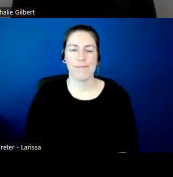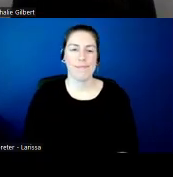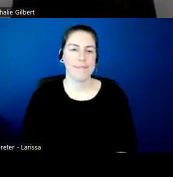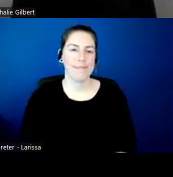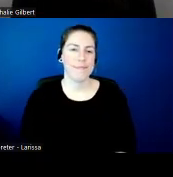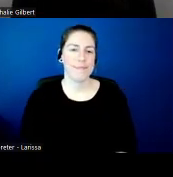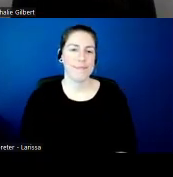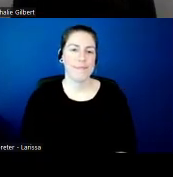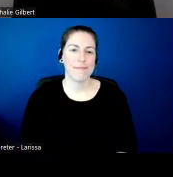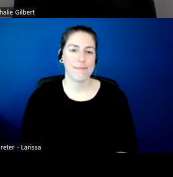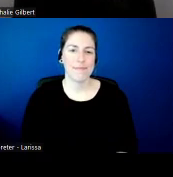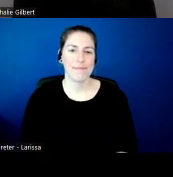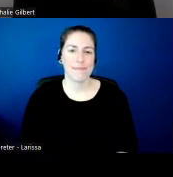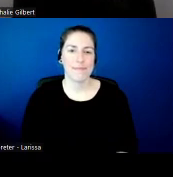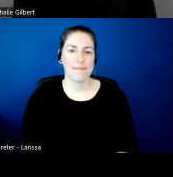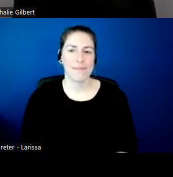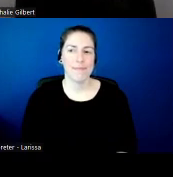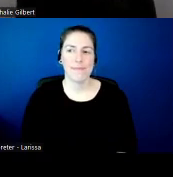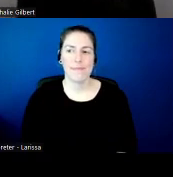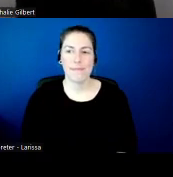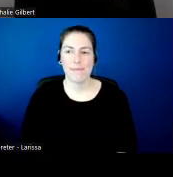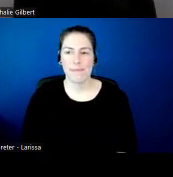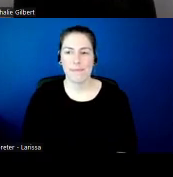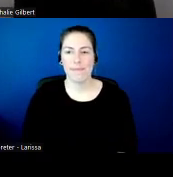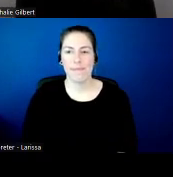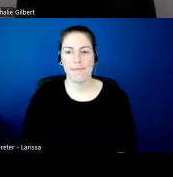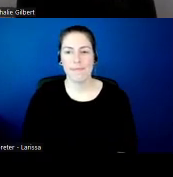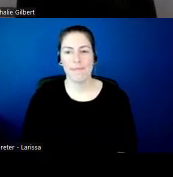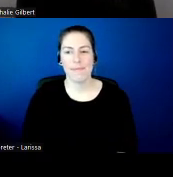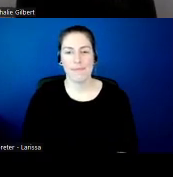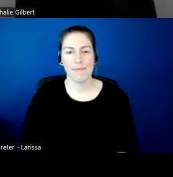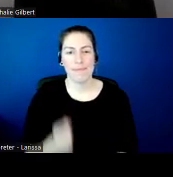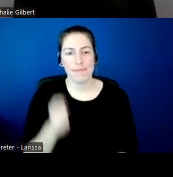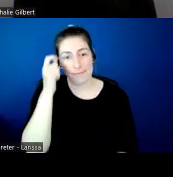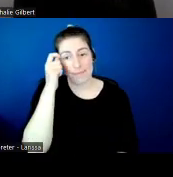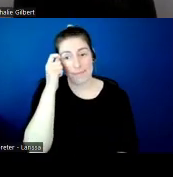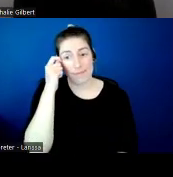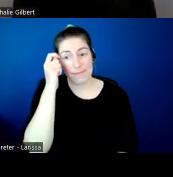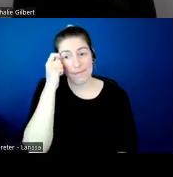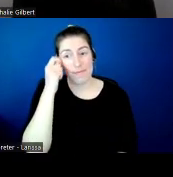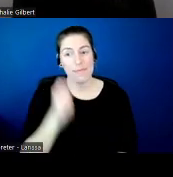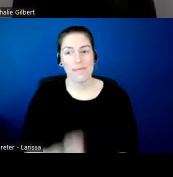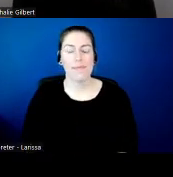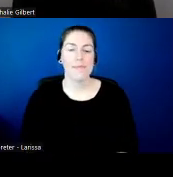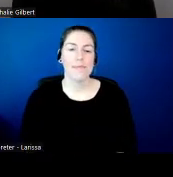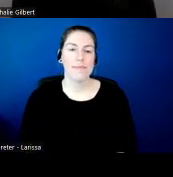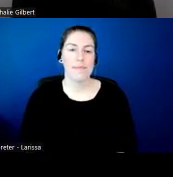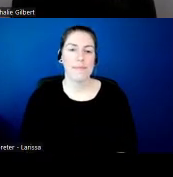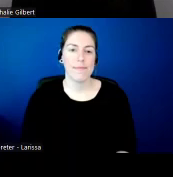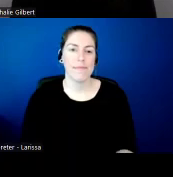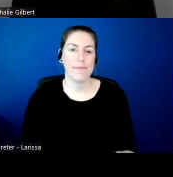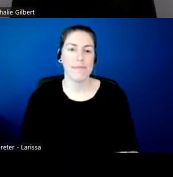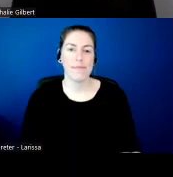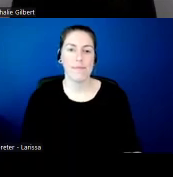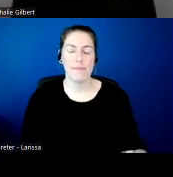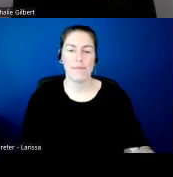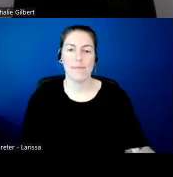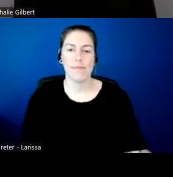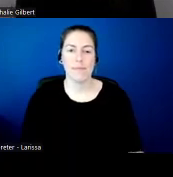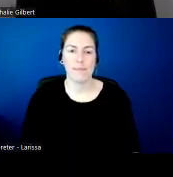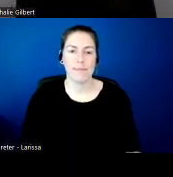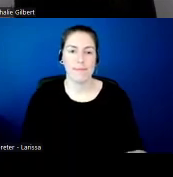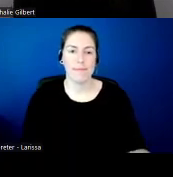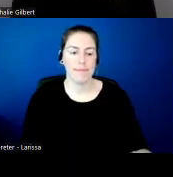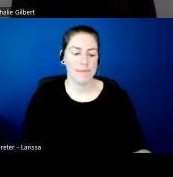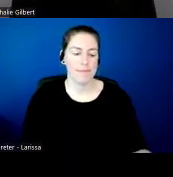it. I gotta guess all of the details. Will he climb to the top with his muscles flexed? Or lose his grip and tumble to his death? Or will he be saved